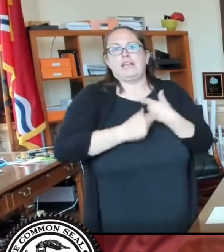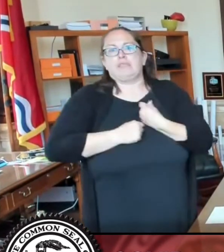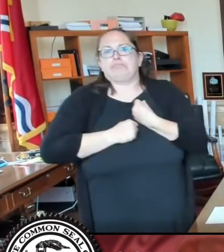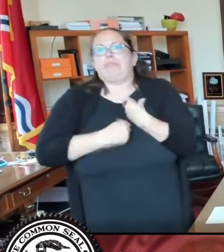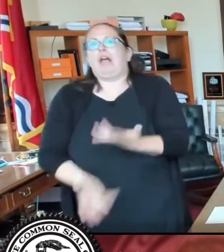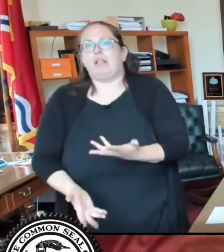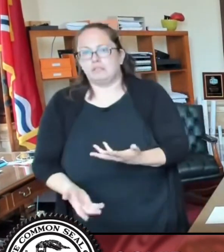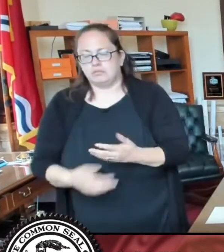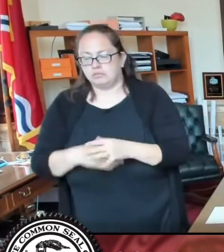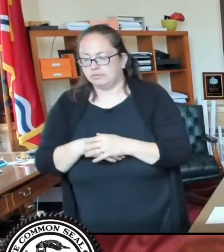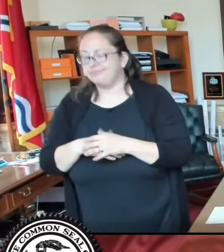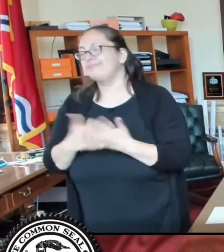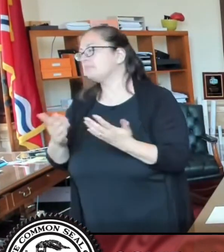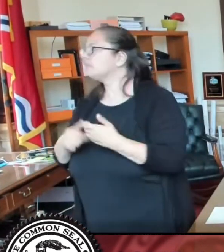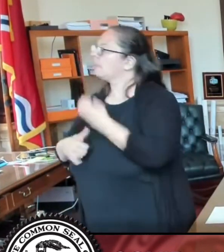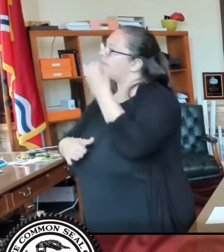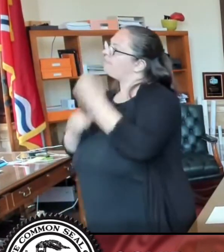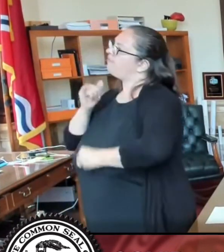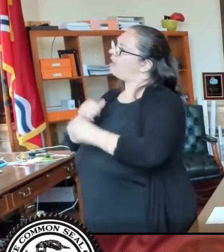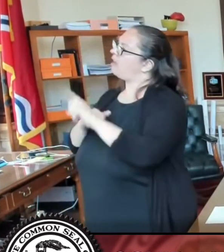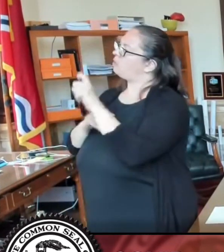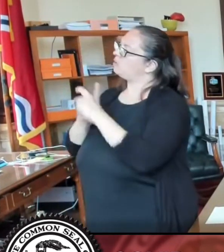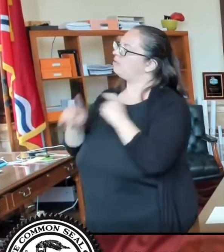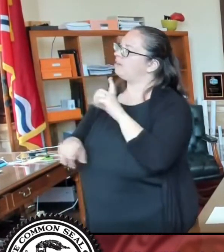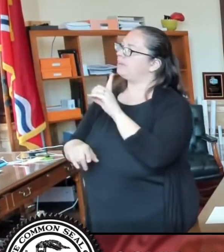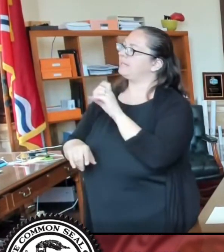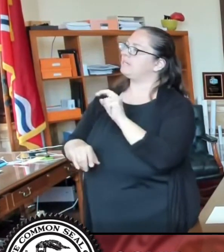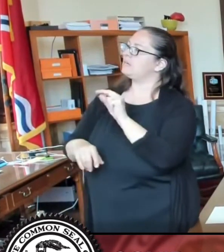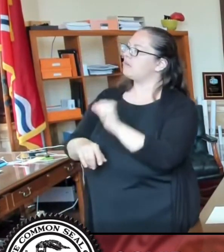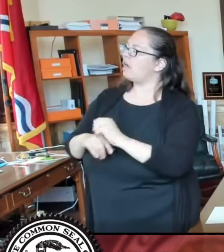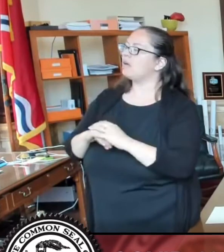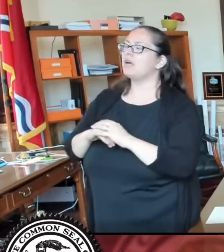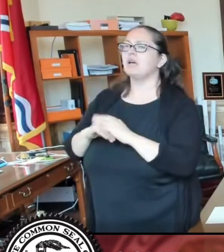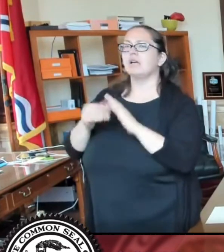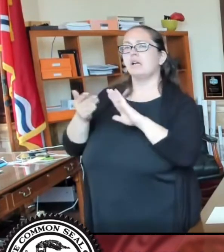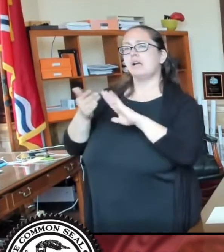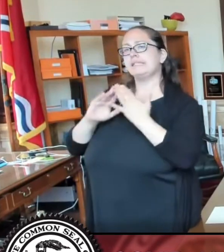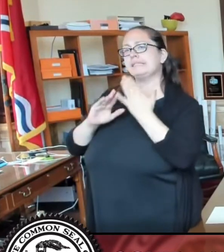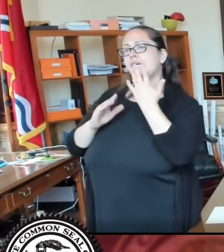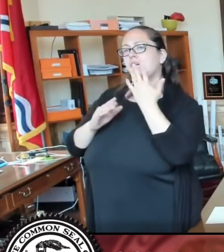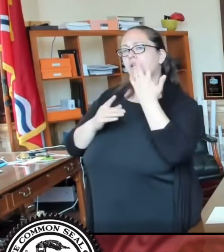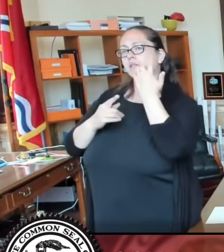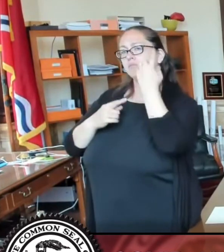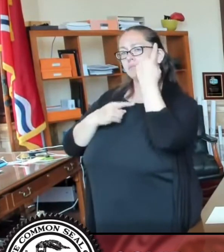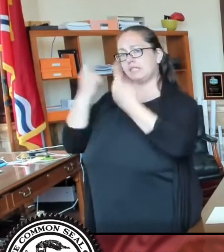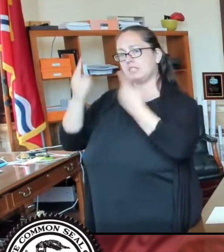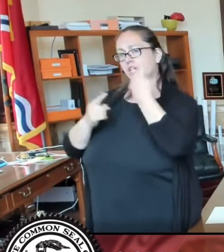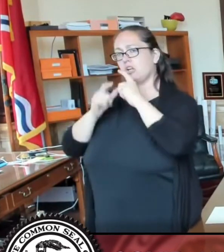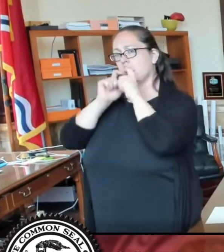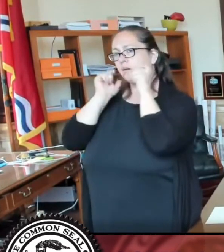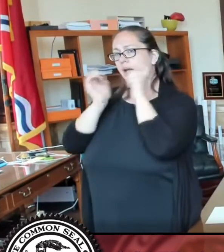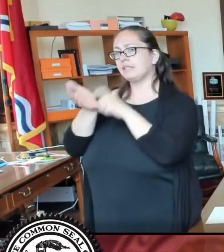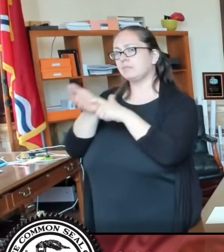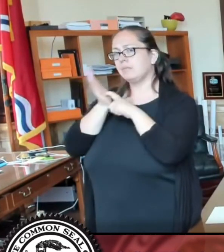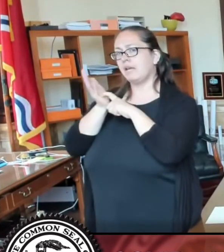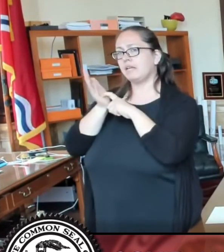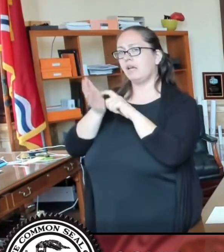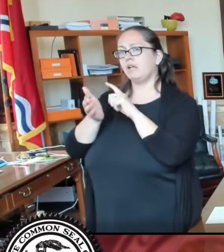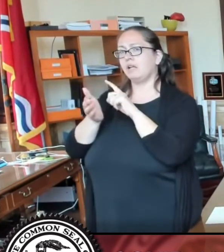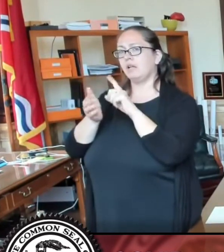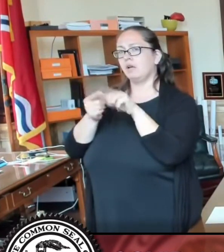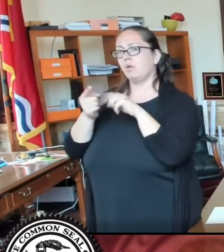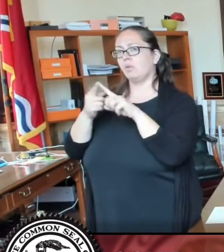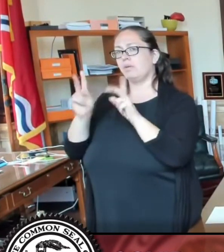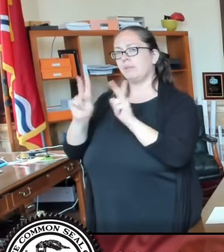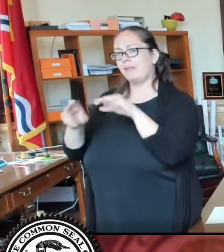question, maybe final question. Would the city reconsider the mask mandate for when people are